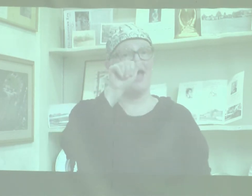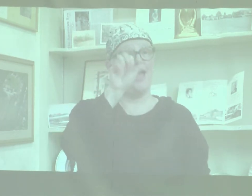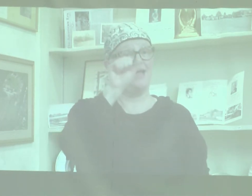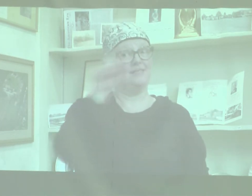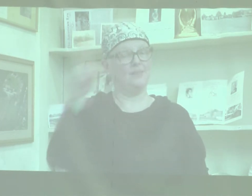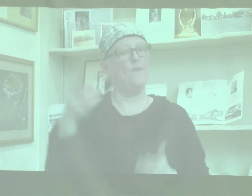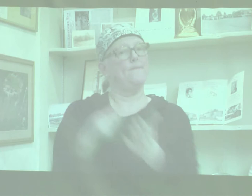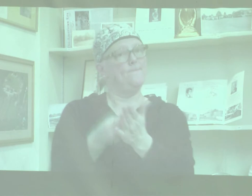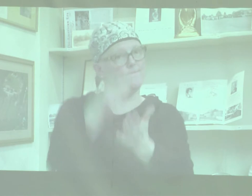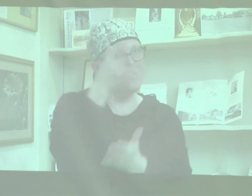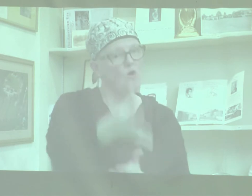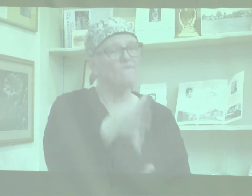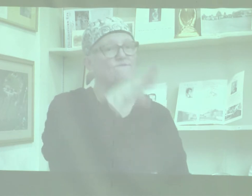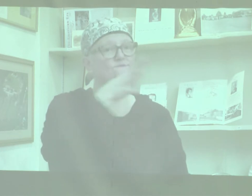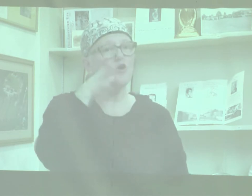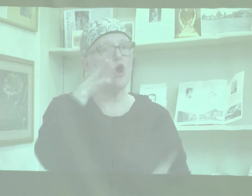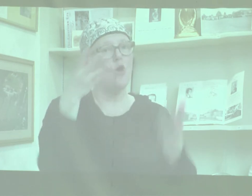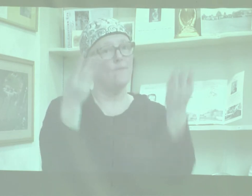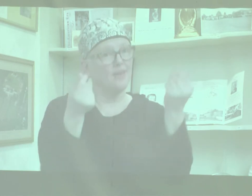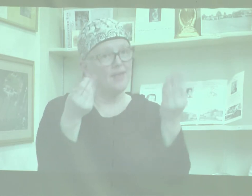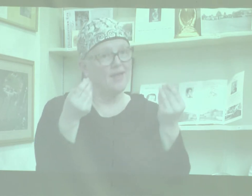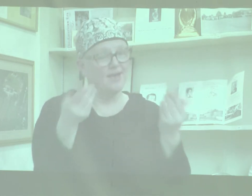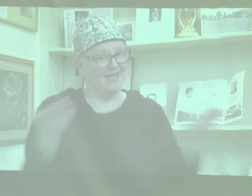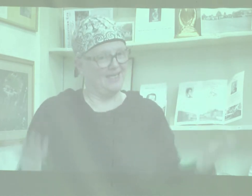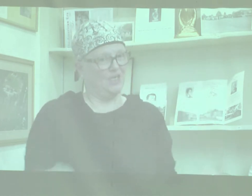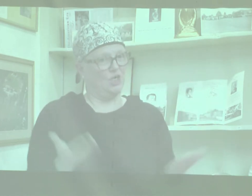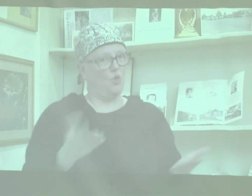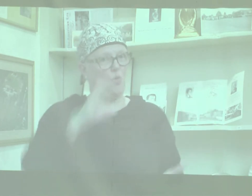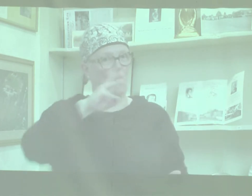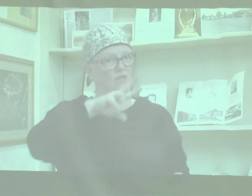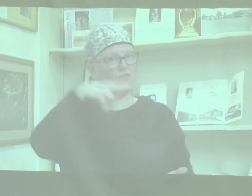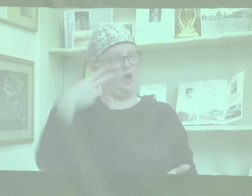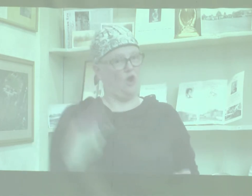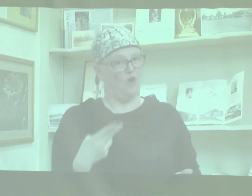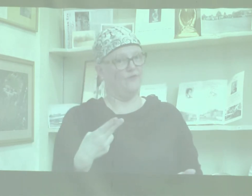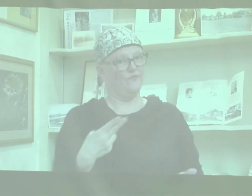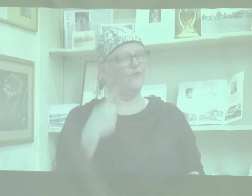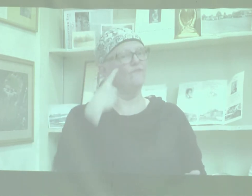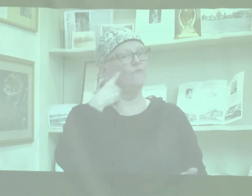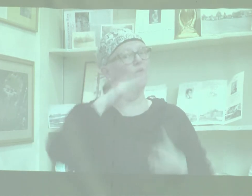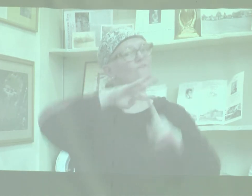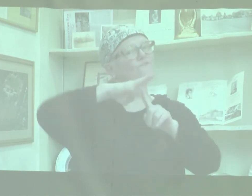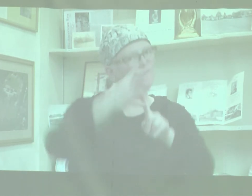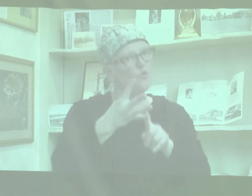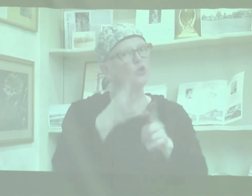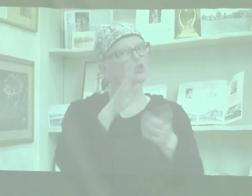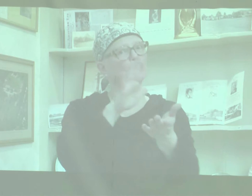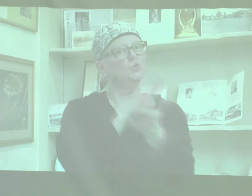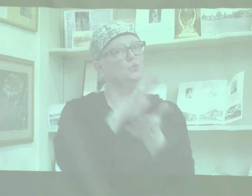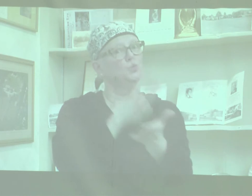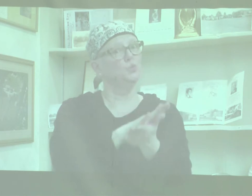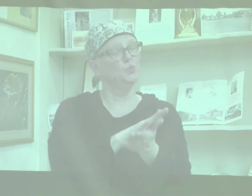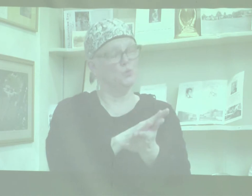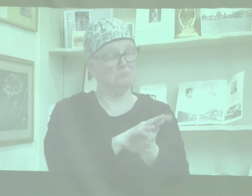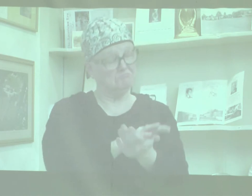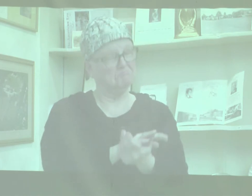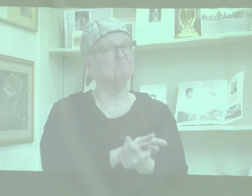it. ASD purchased farmland here in West Hartford to build the fourth school for the